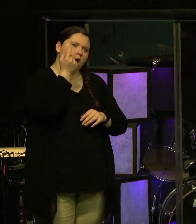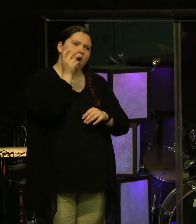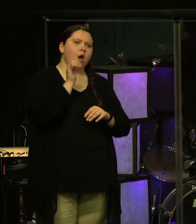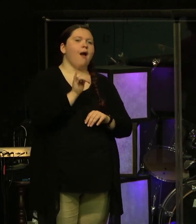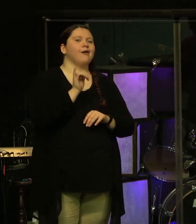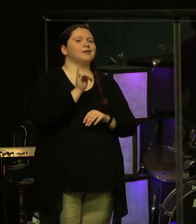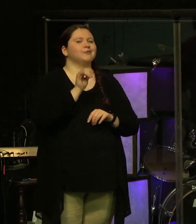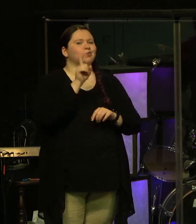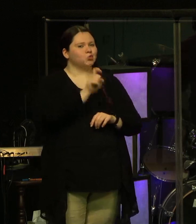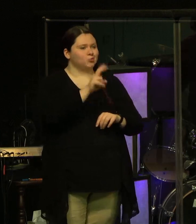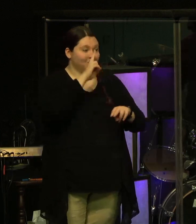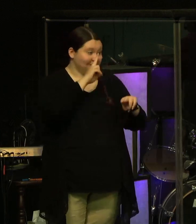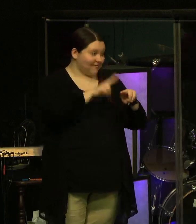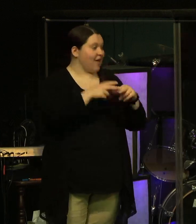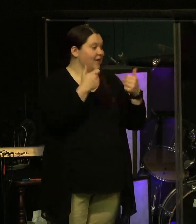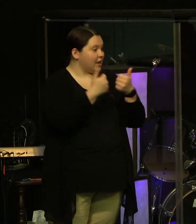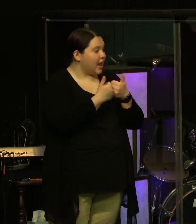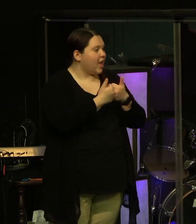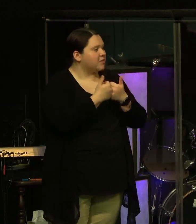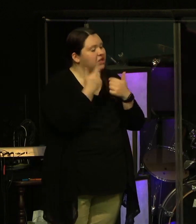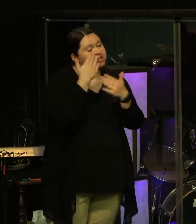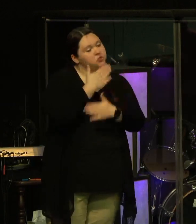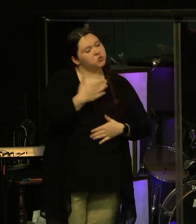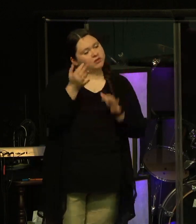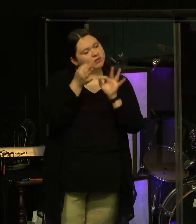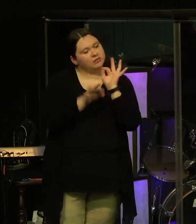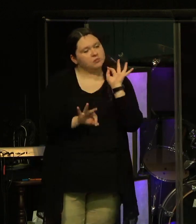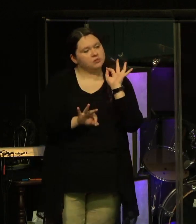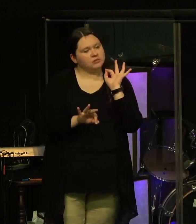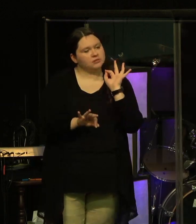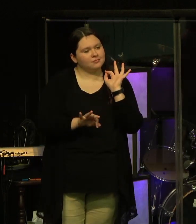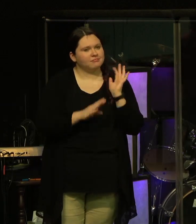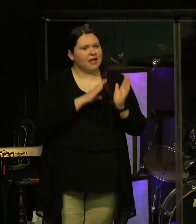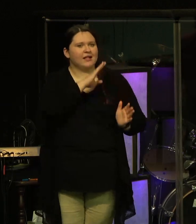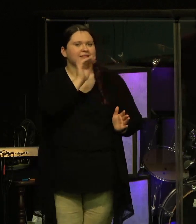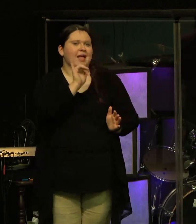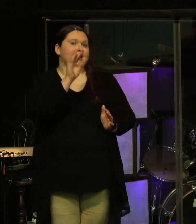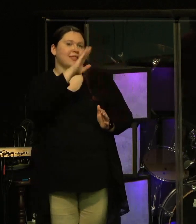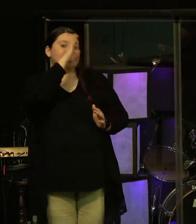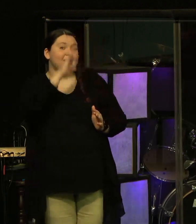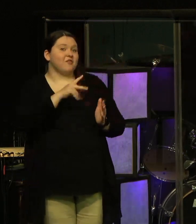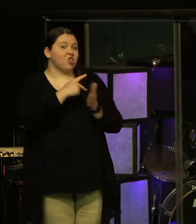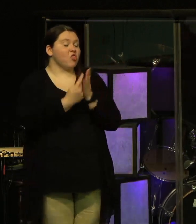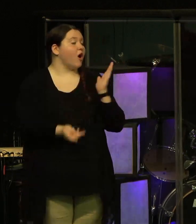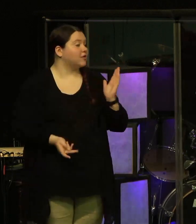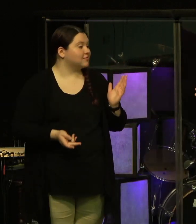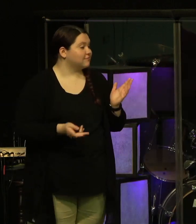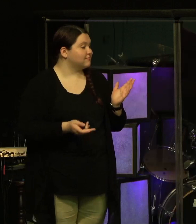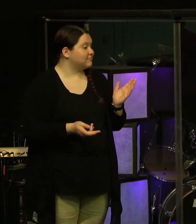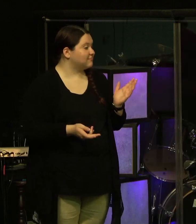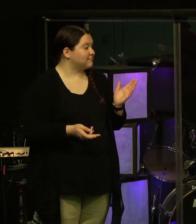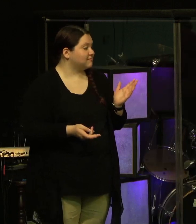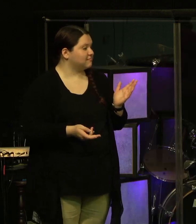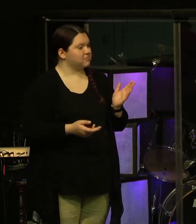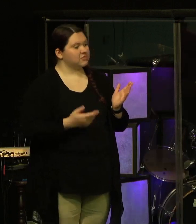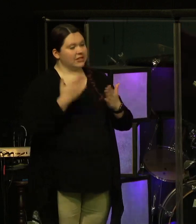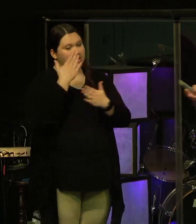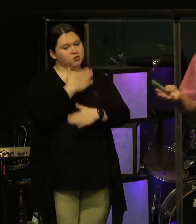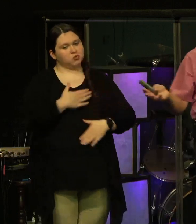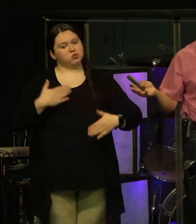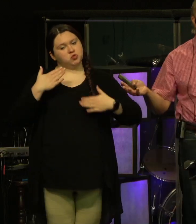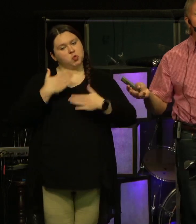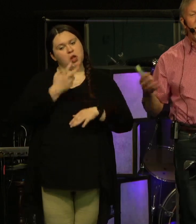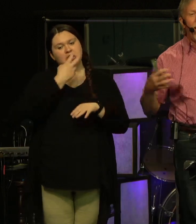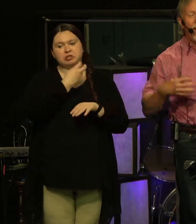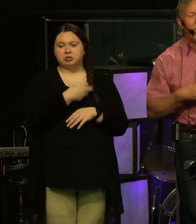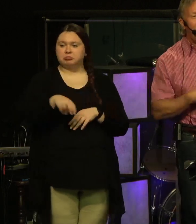game, and they just enjoyed it. And so they never lost a game because they were just enjoying the journey. They